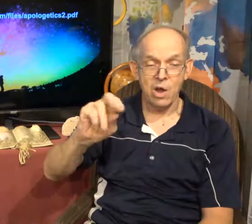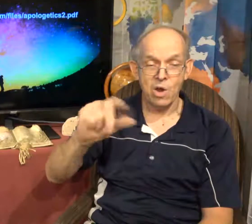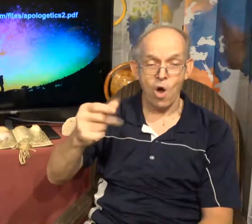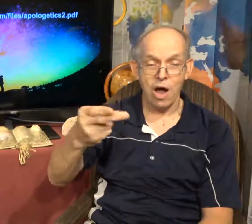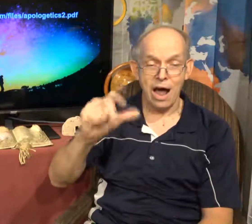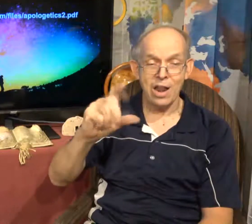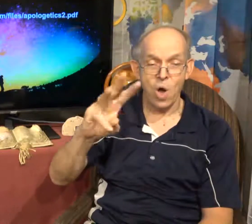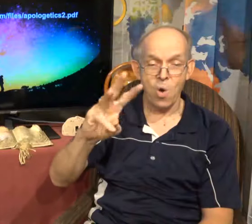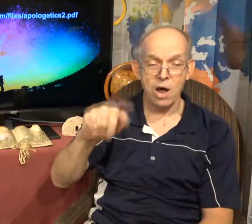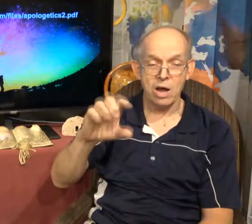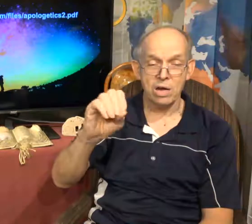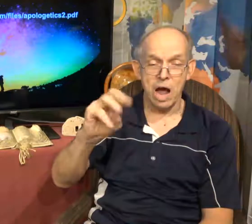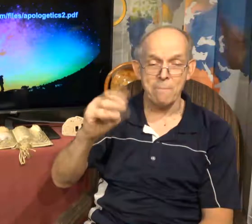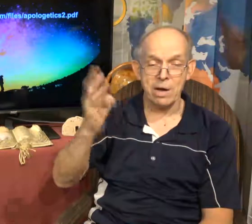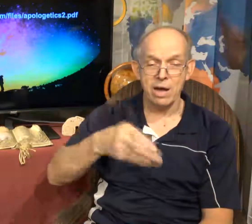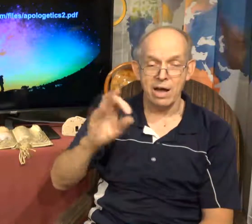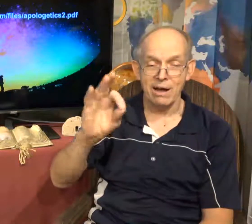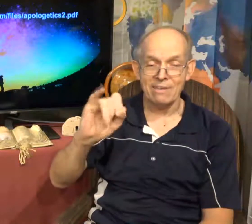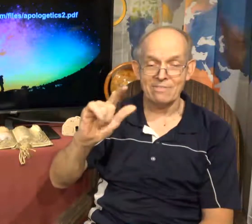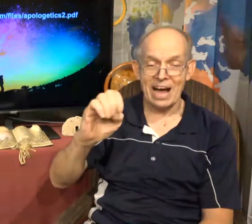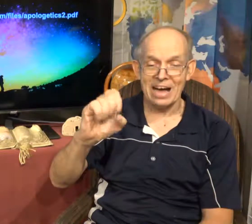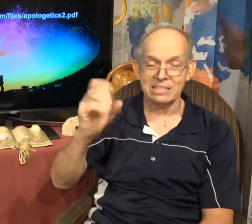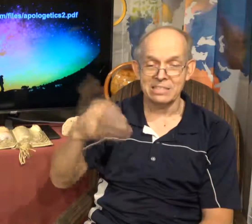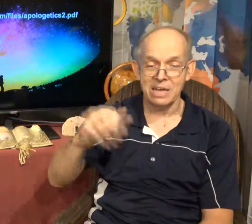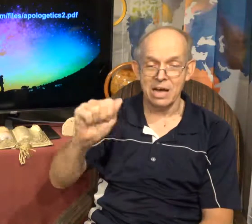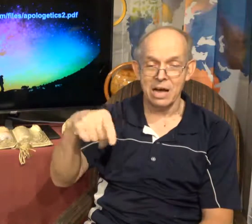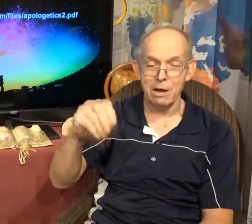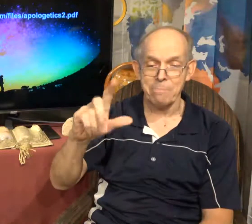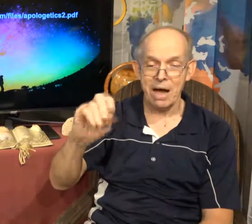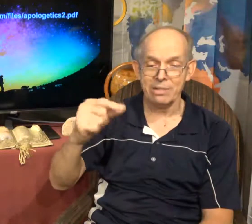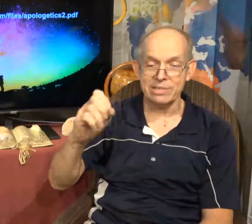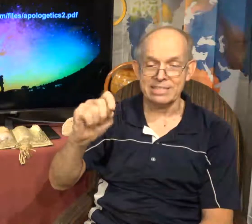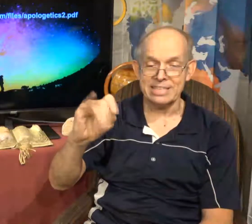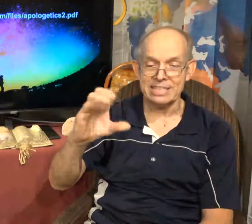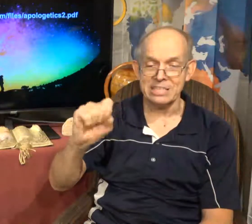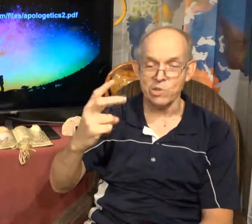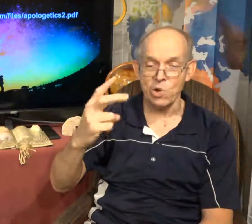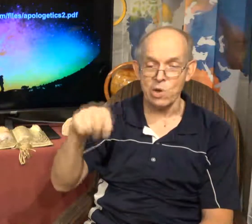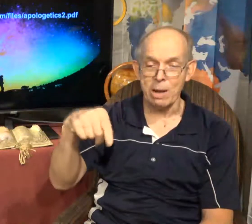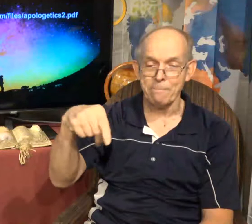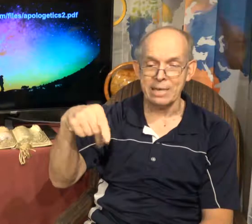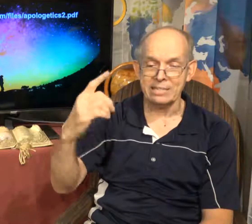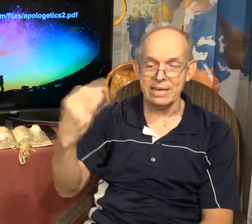Long hello. Come. File. File the disk to PDF.